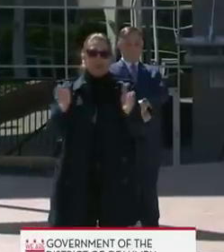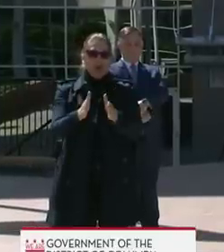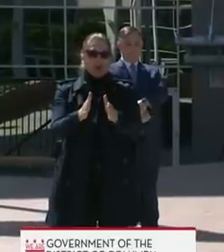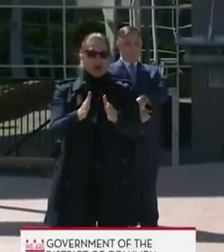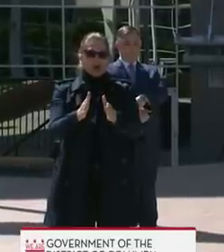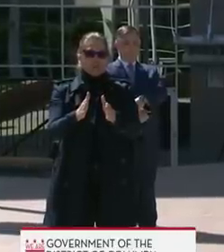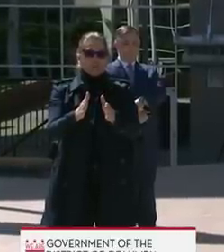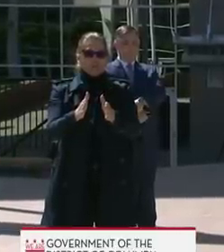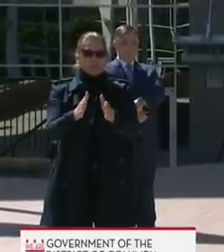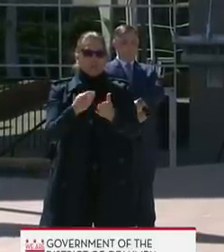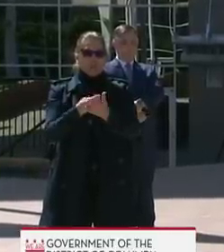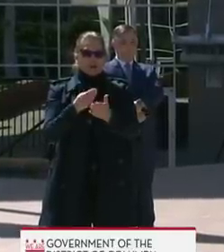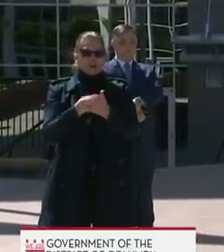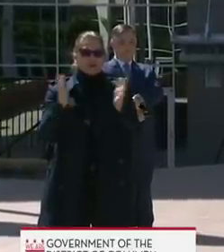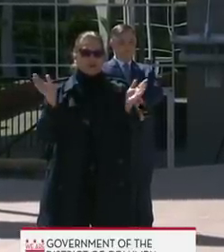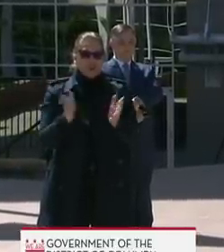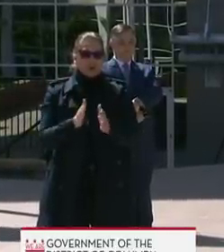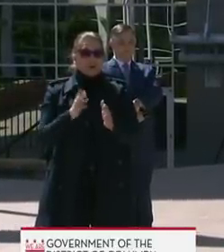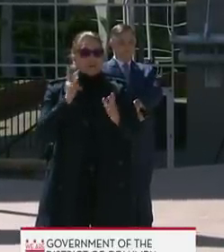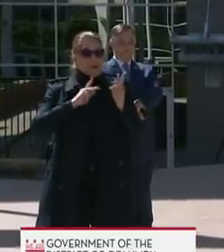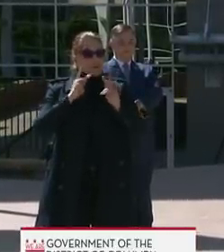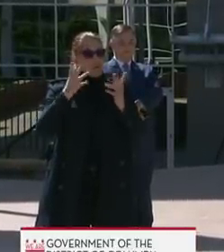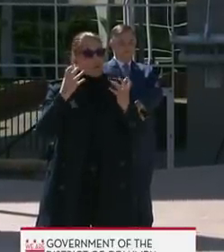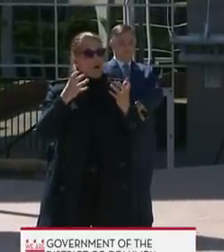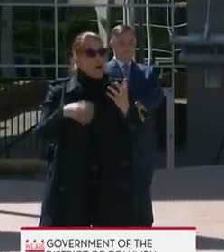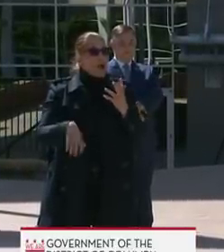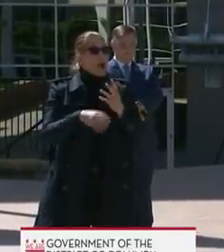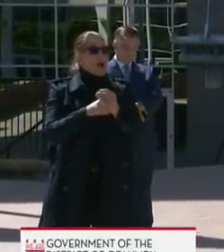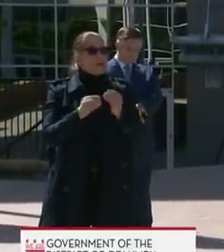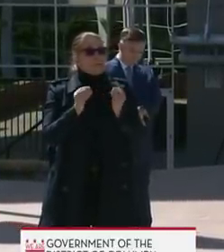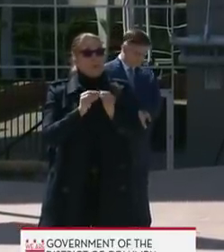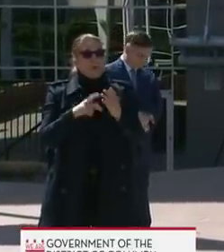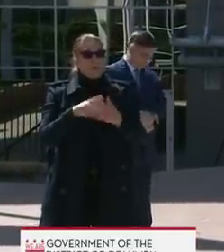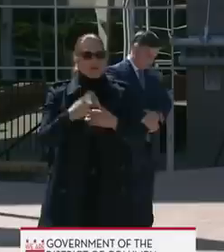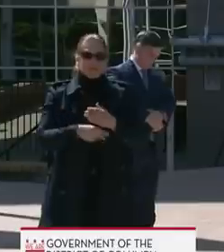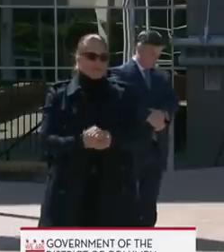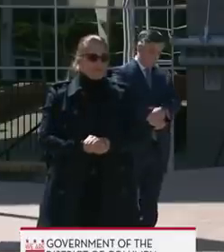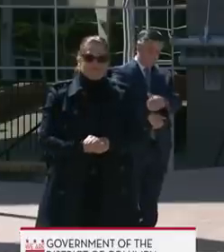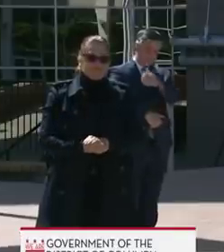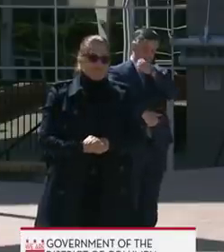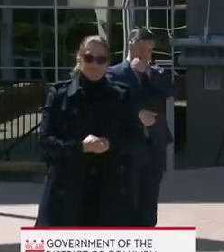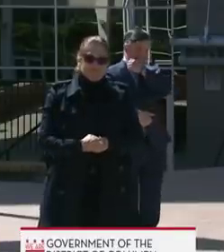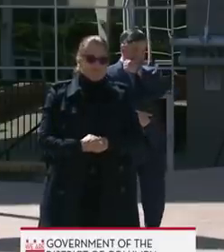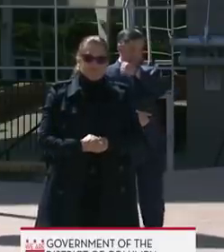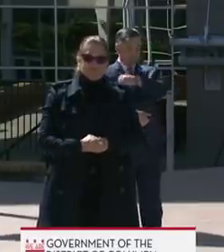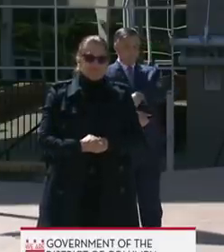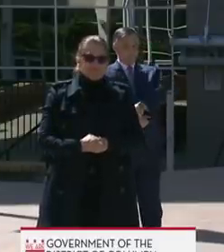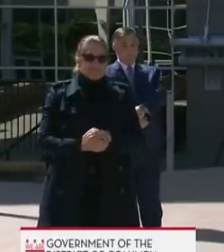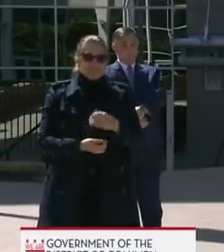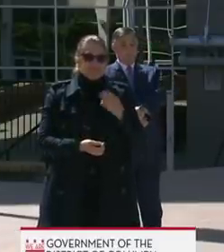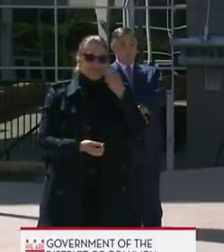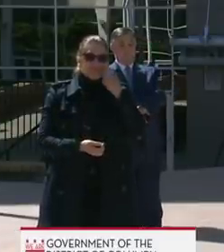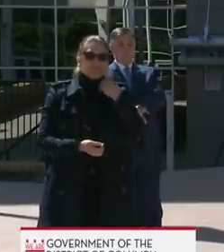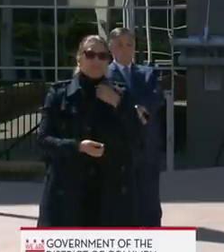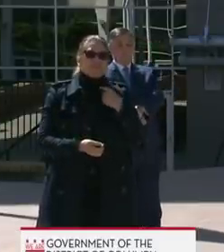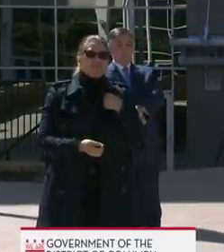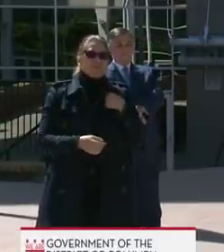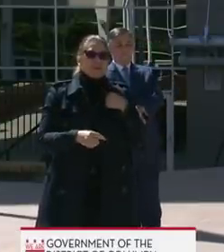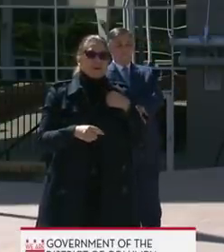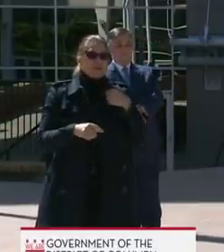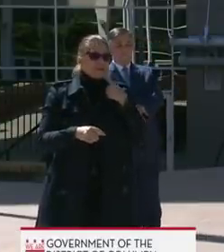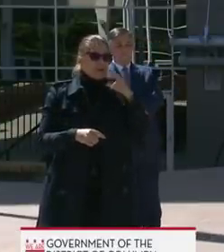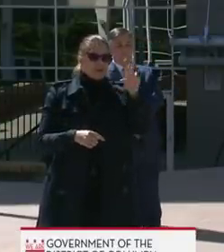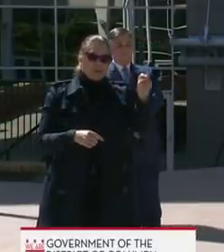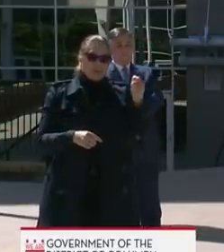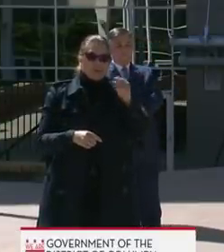that's a hurdle. I'm not saying that that's an absolute no. I'm only speaking for myself. I would not say that's an